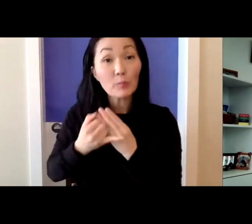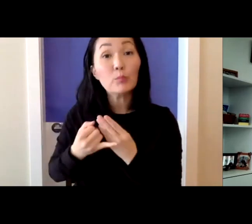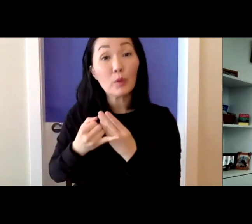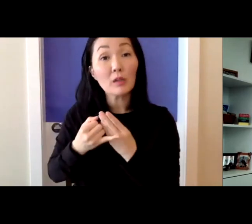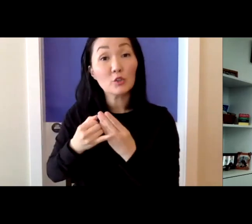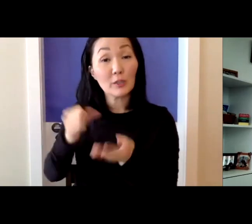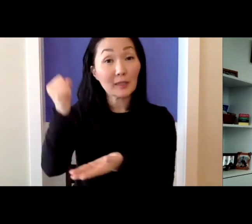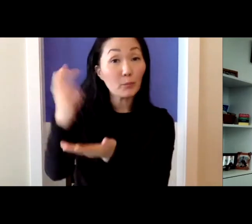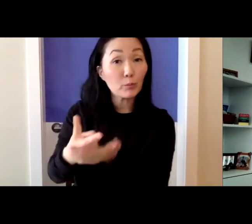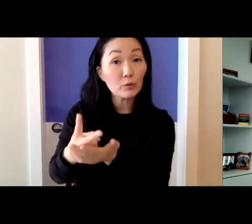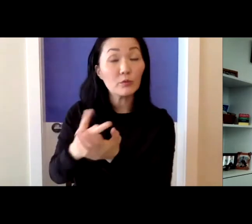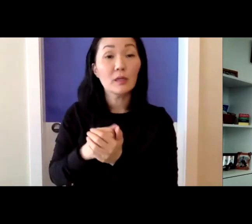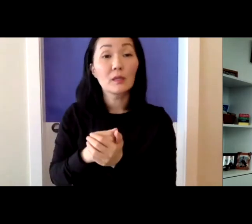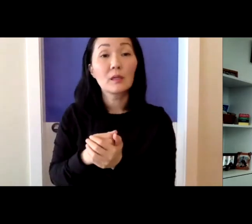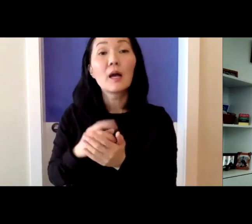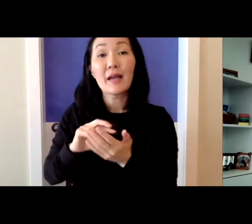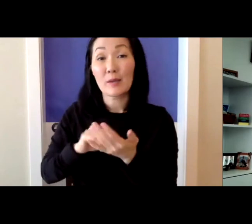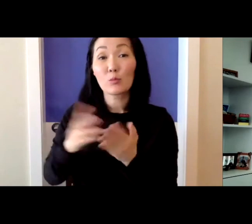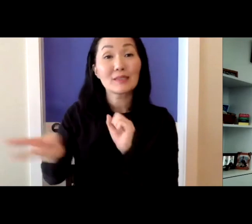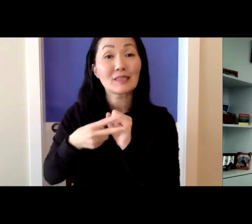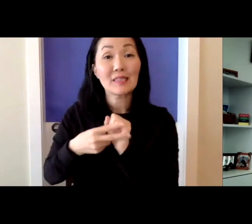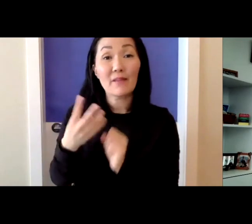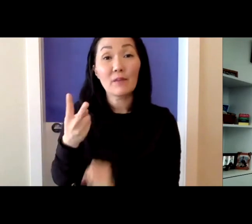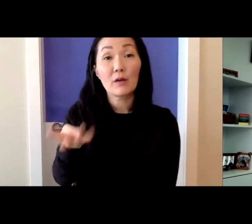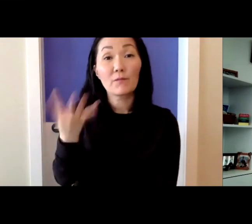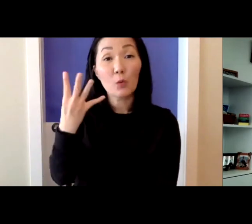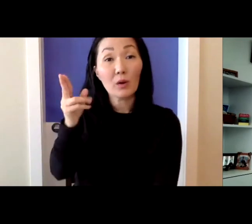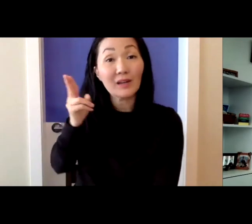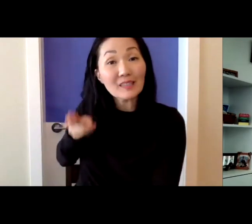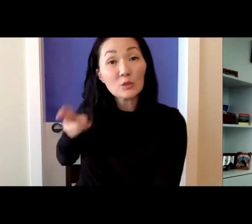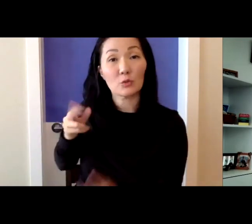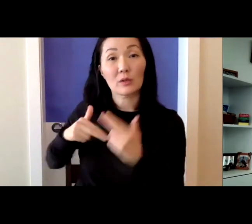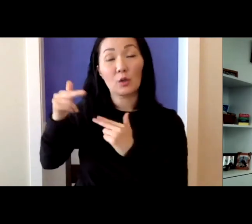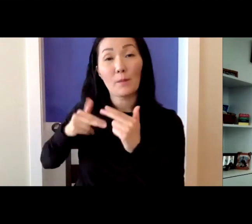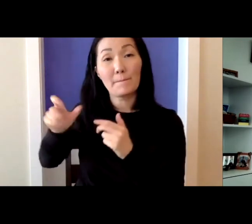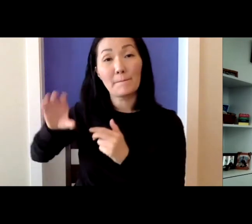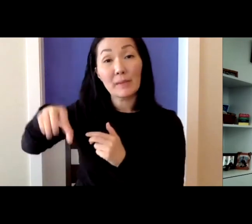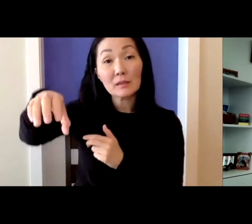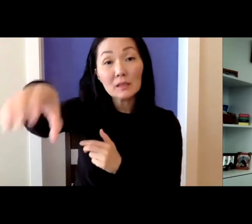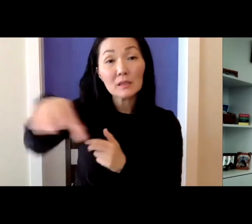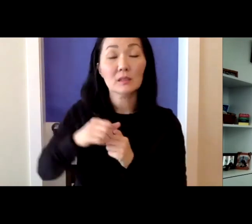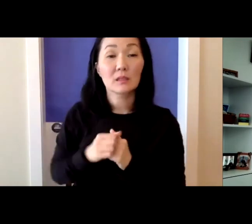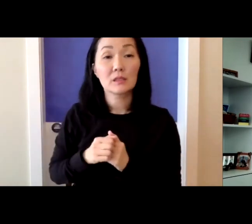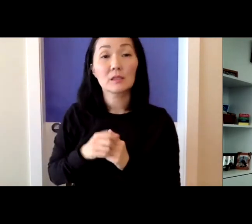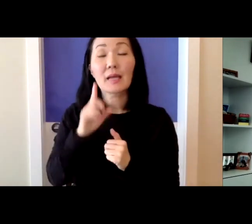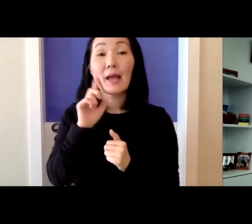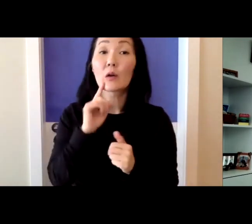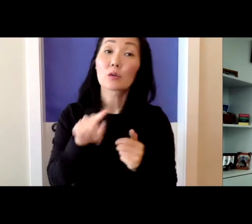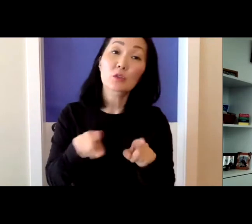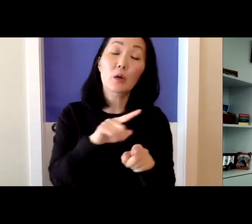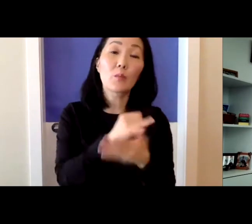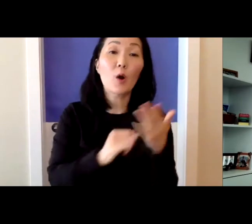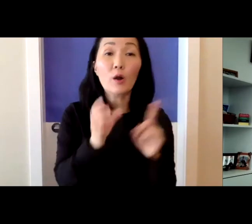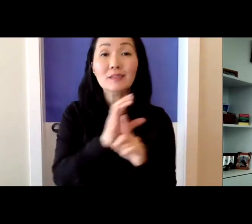it would save four heritage buildings, and it would provide expanded new space for arts and culture. It